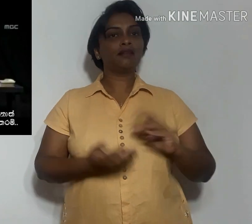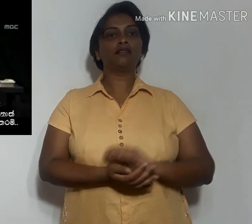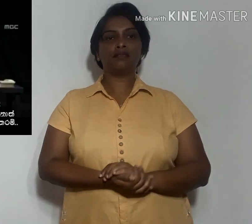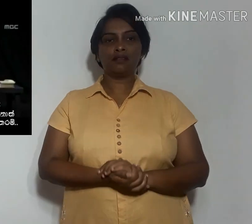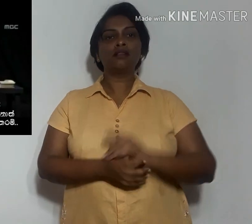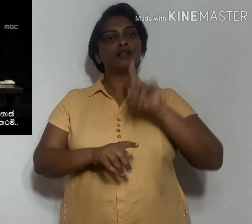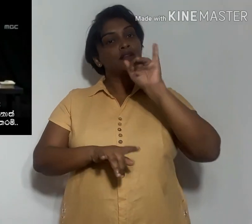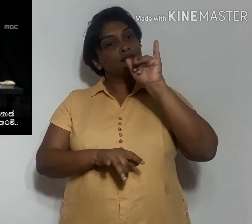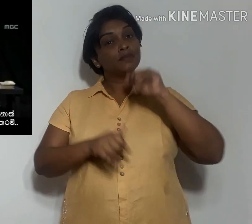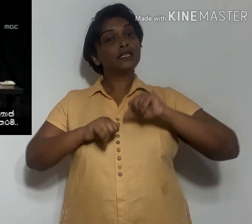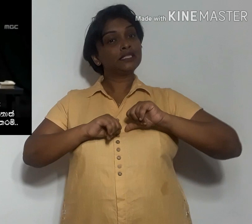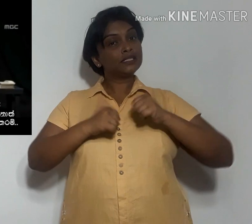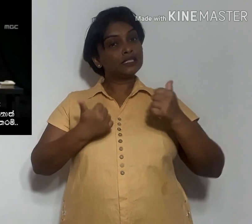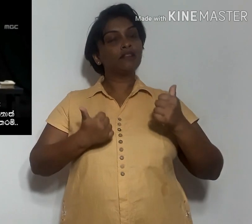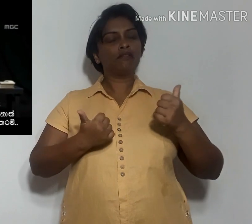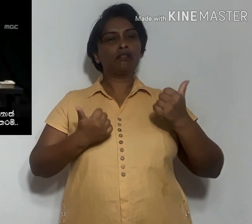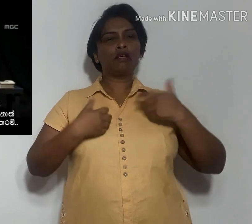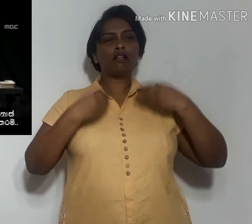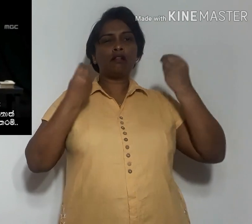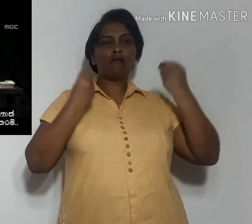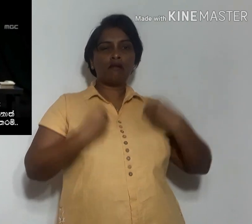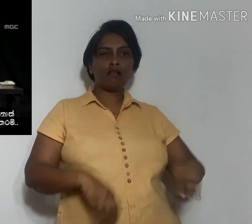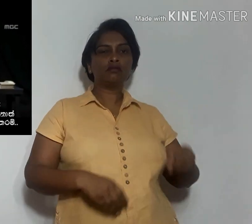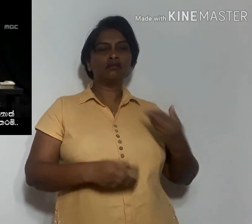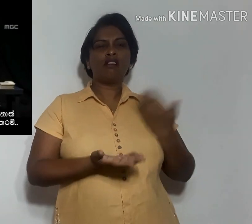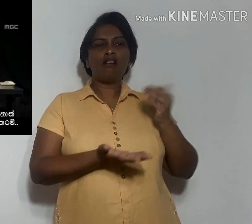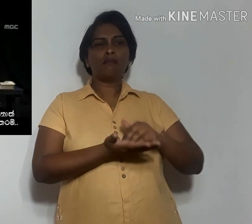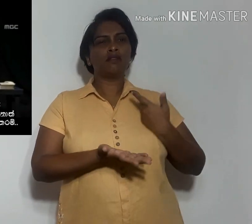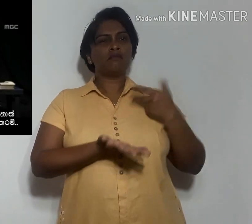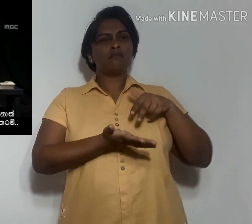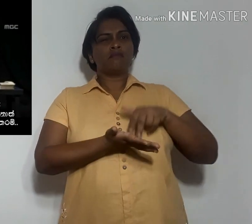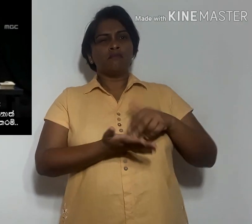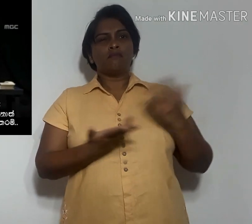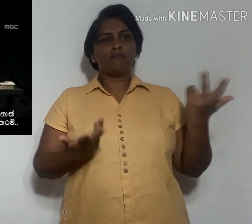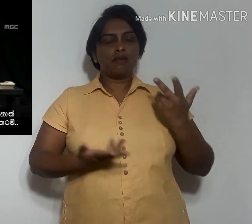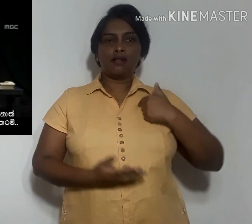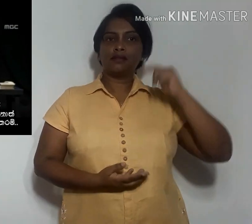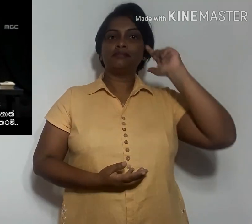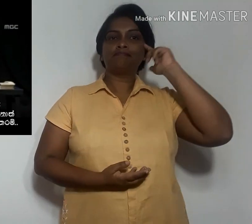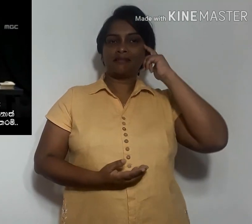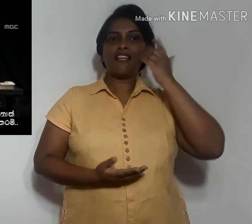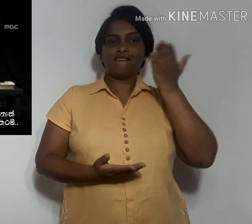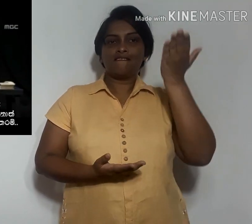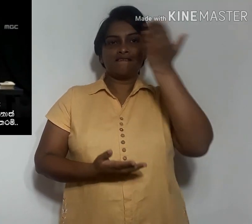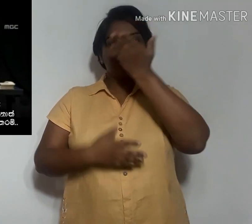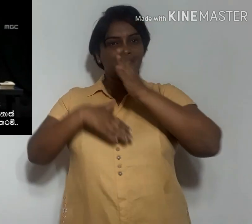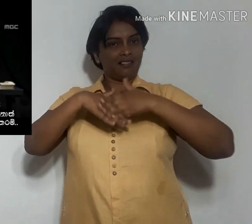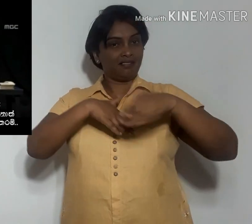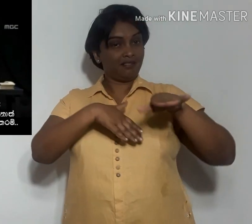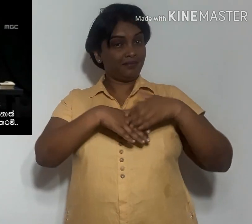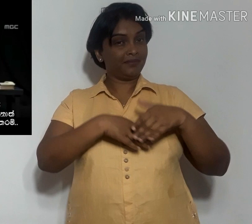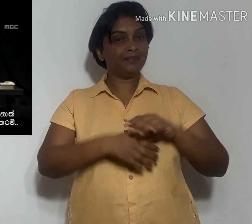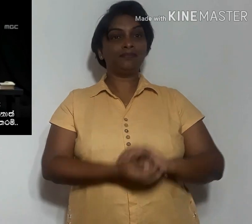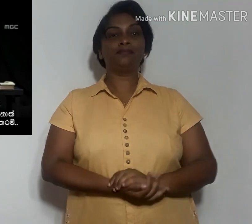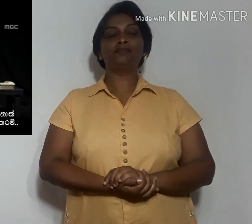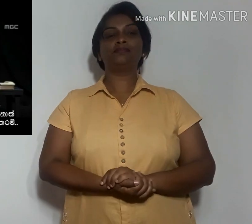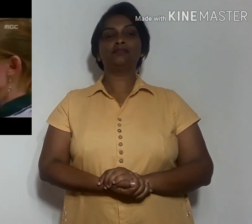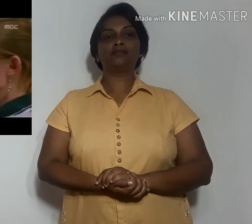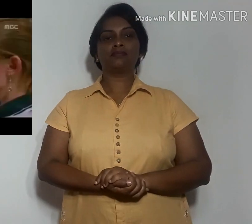But I tell you, there are some times in life where you fall down and you feel like you don't have the strength to get back